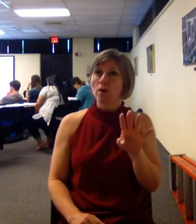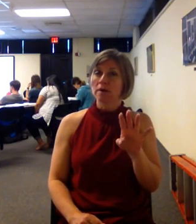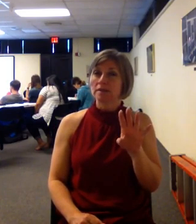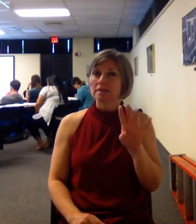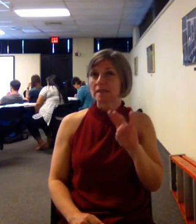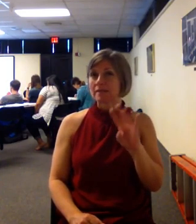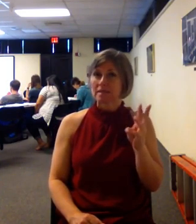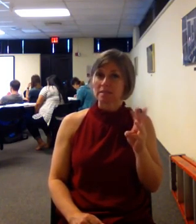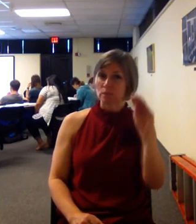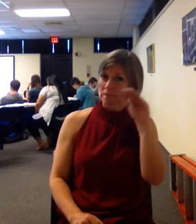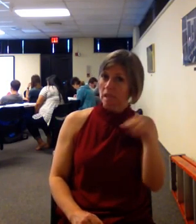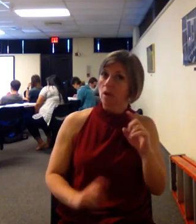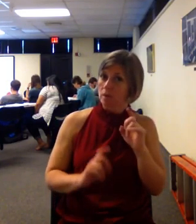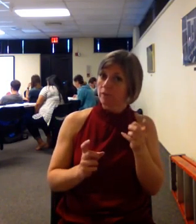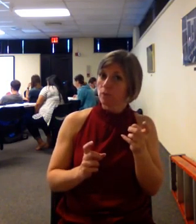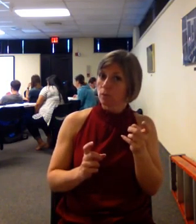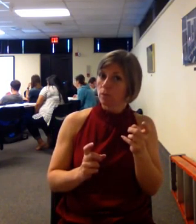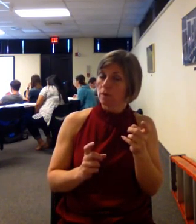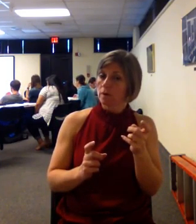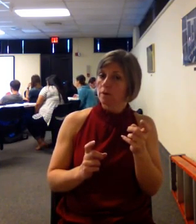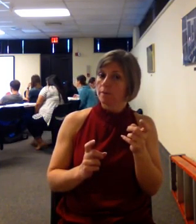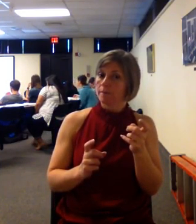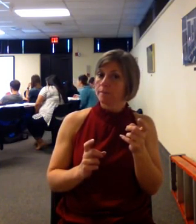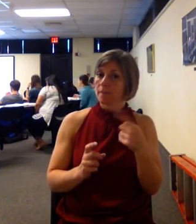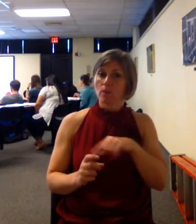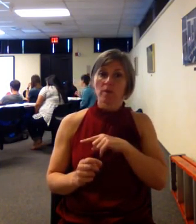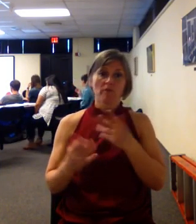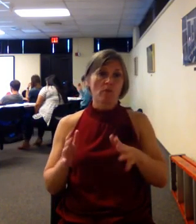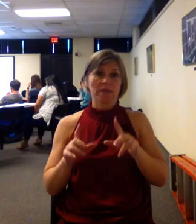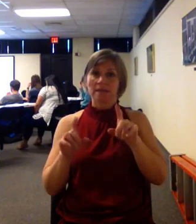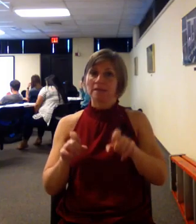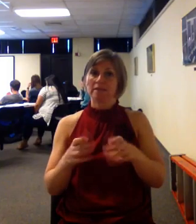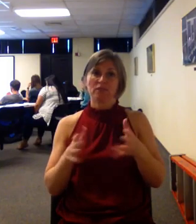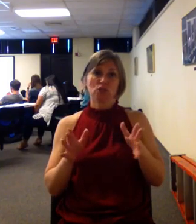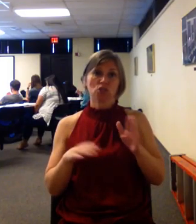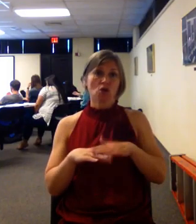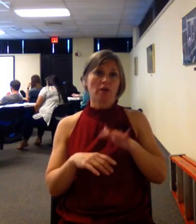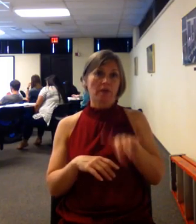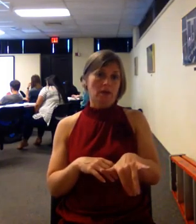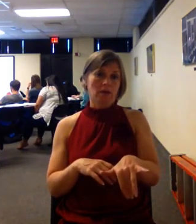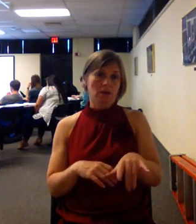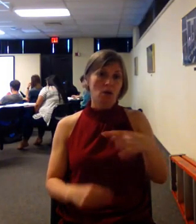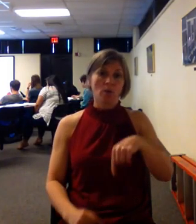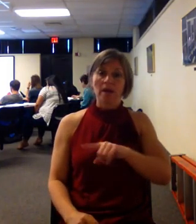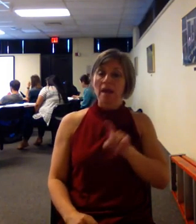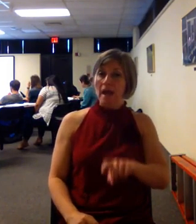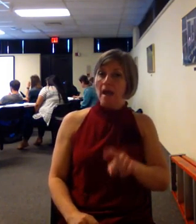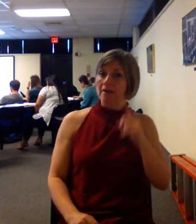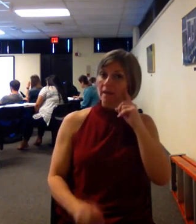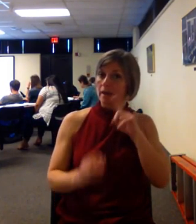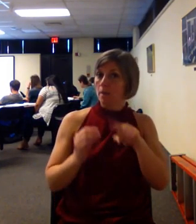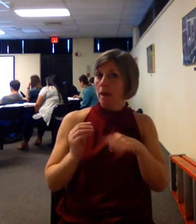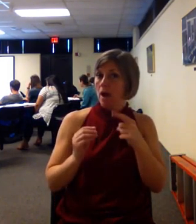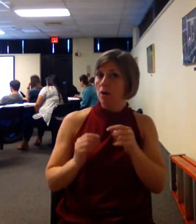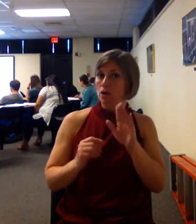will be given. We've already tested on that. But then what you've got to consider is when you're trying to get your weight of equity,